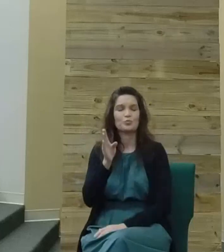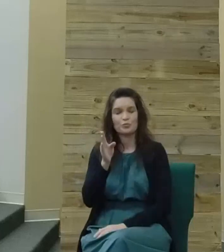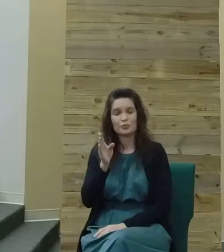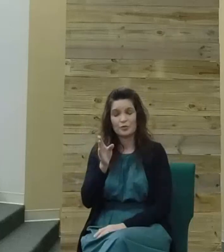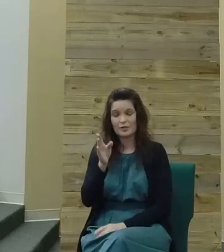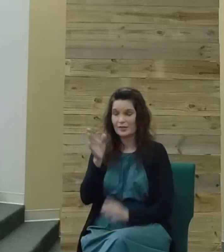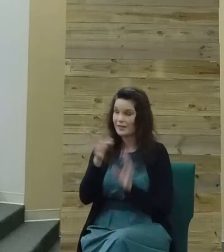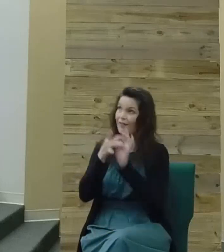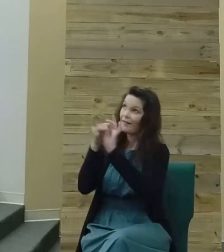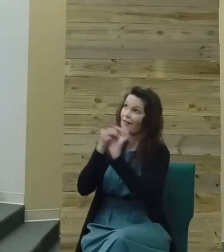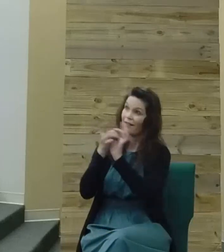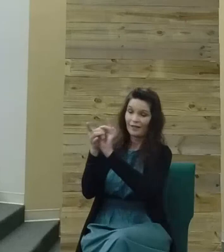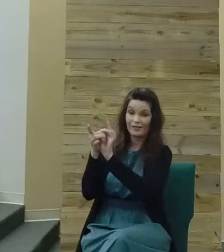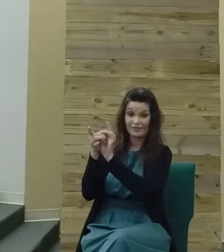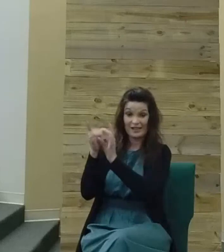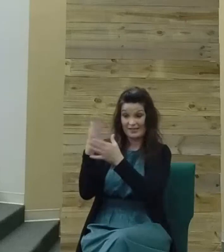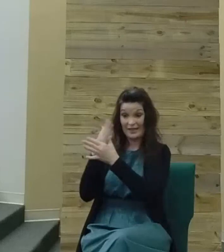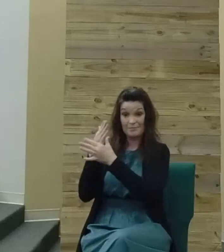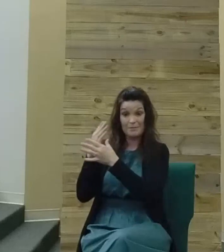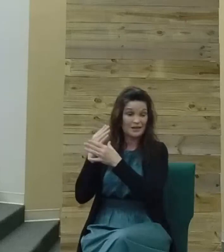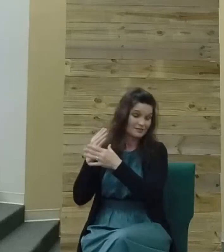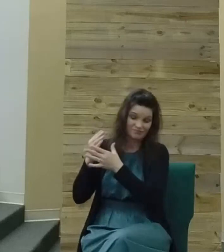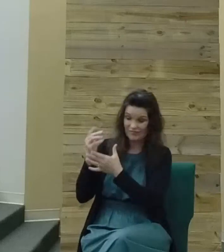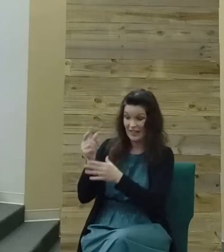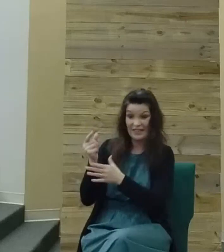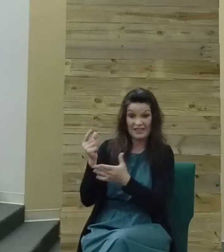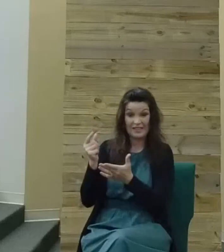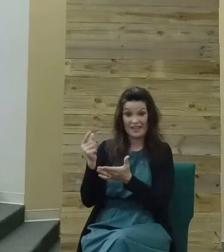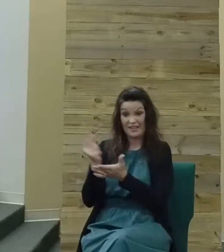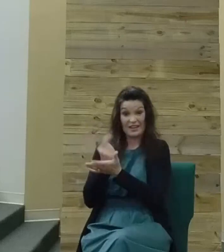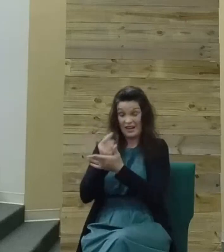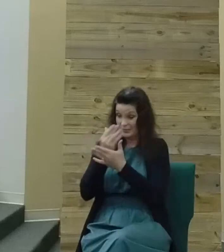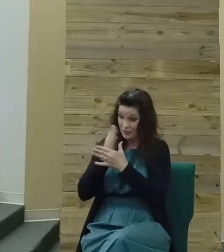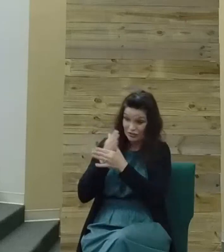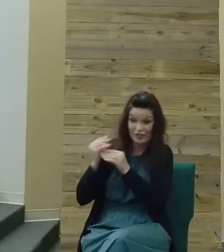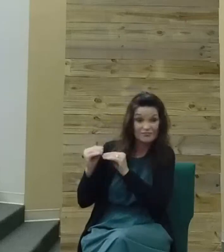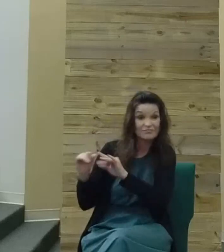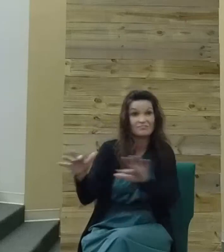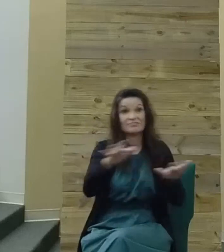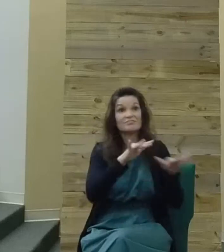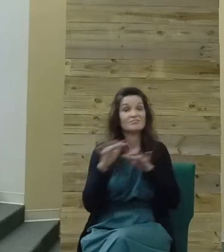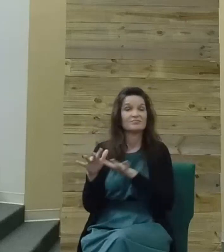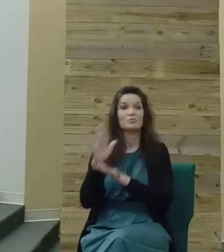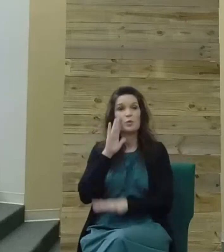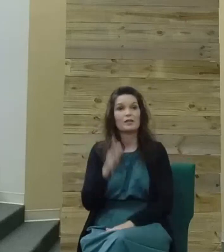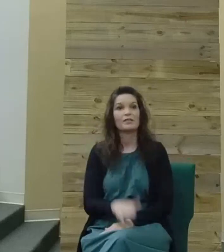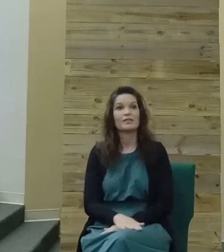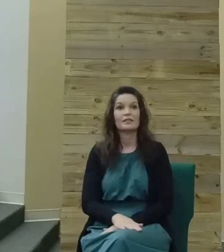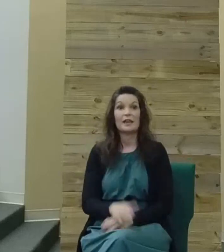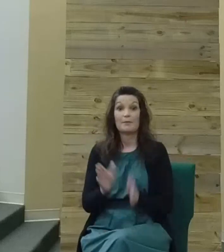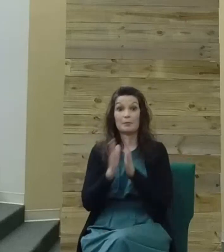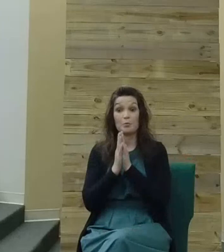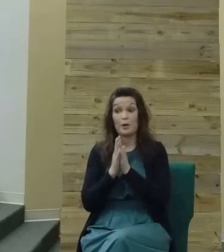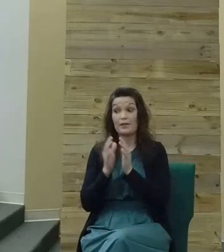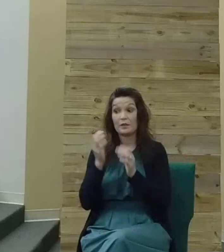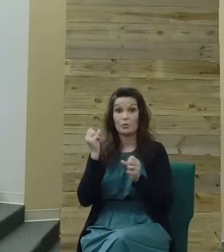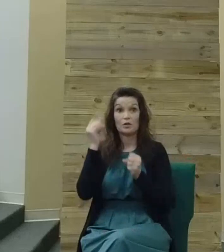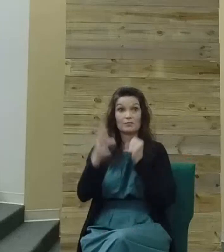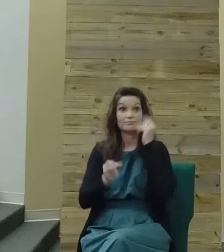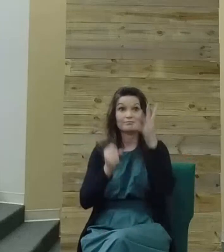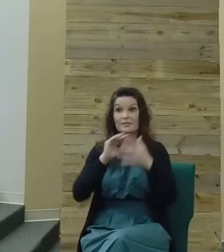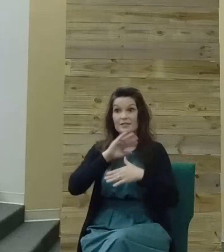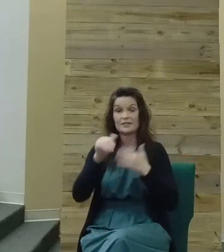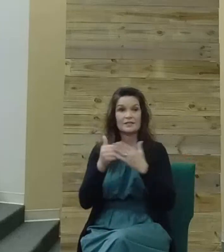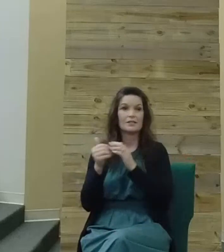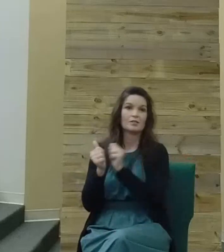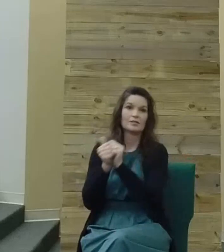to God today, and then bring the message of reconciliation to others. I'm going to pray for us, and then we're going to sing a song together,